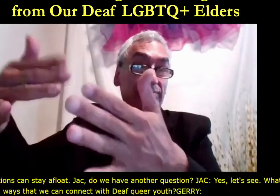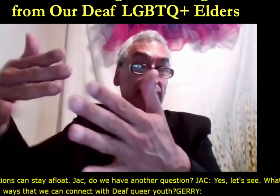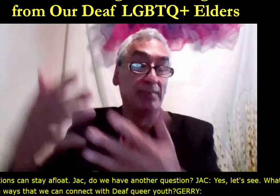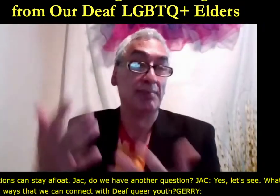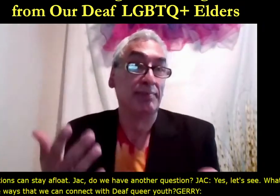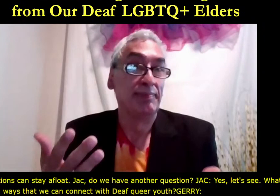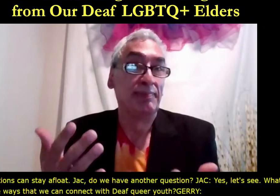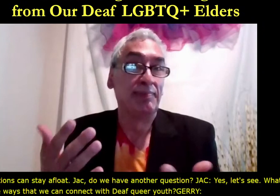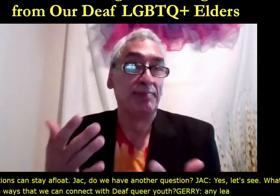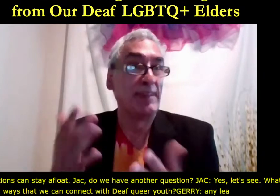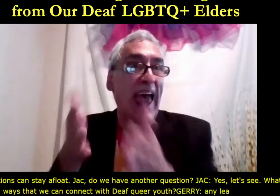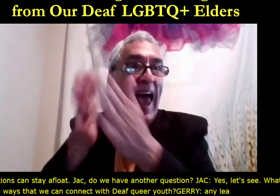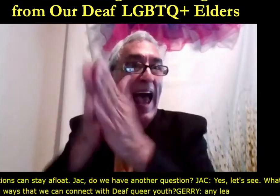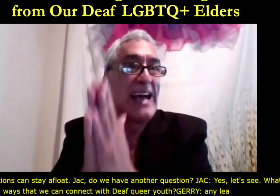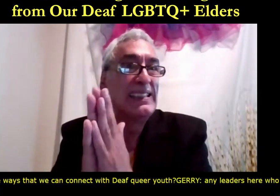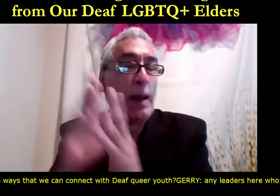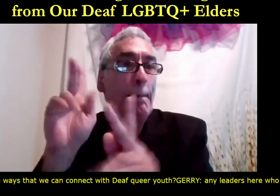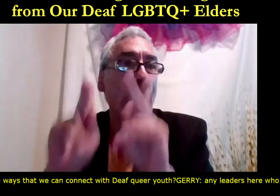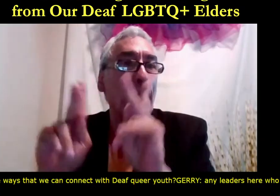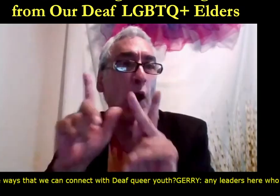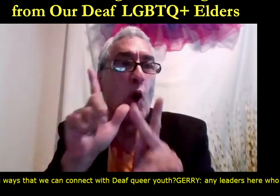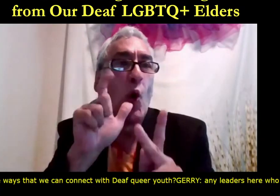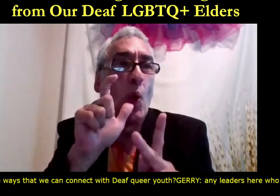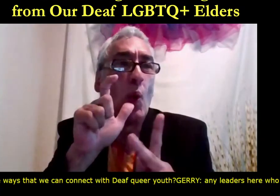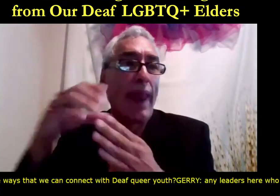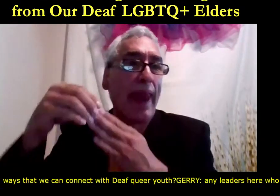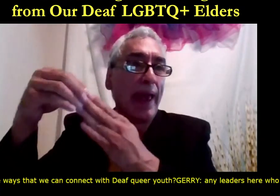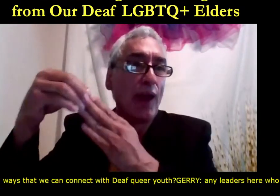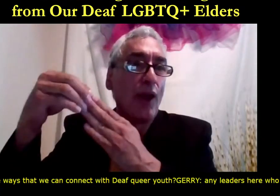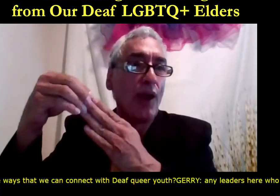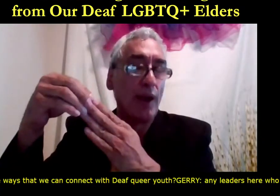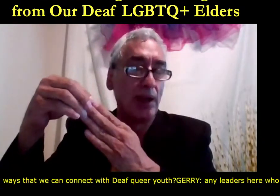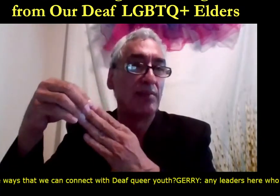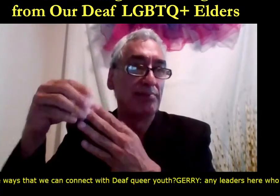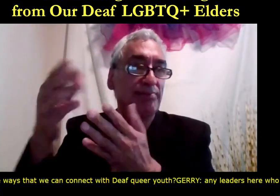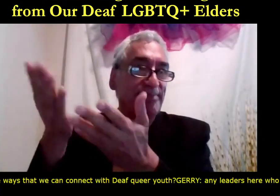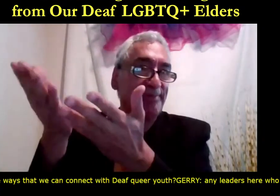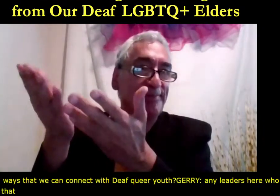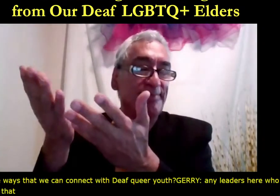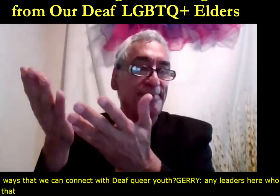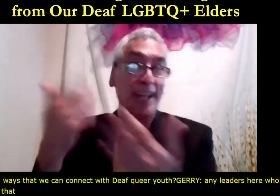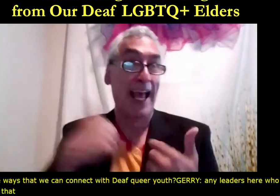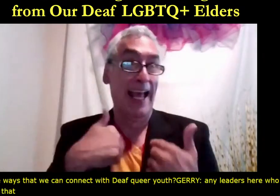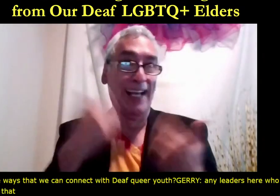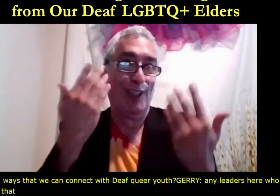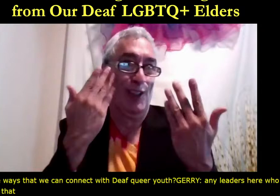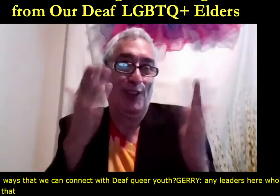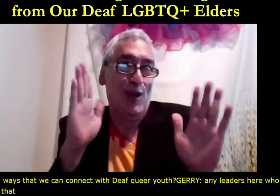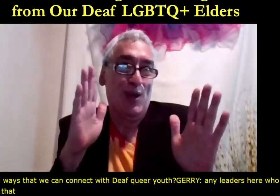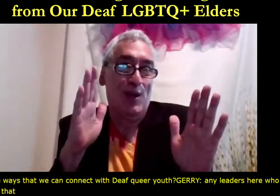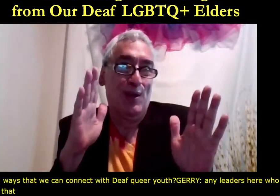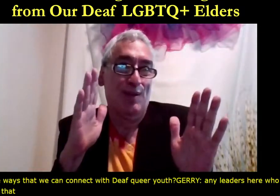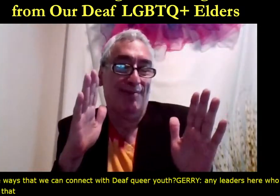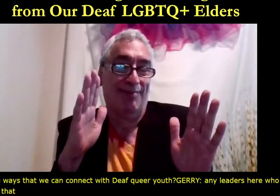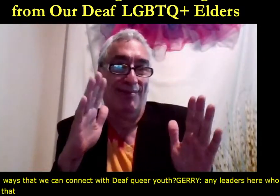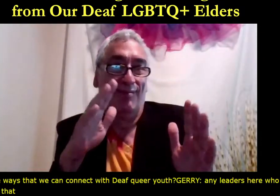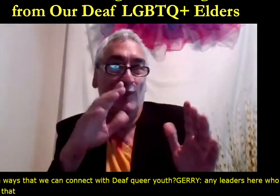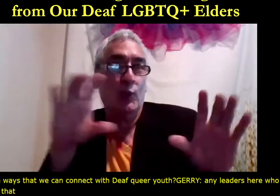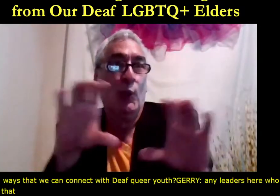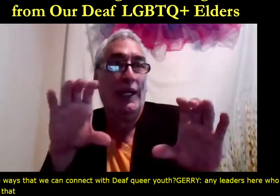i want to start off with that i guess one thing i may think is ask who the leaders are i don't quite